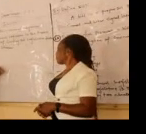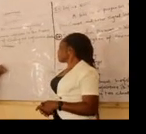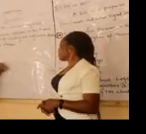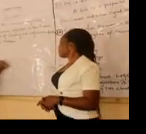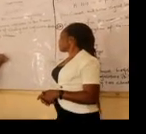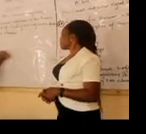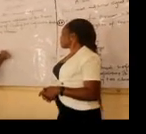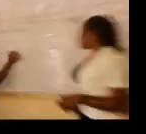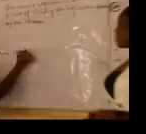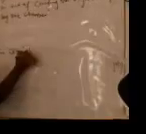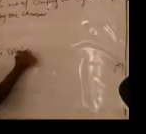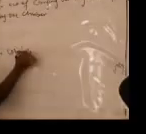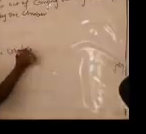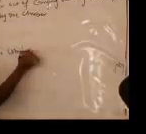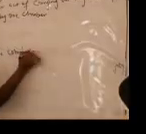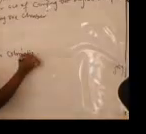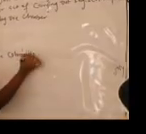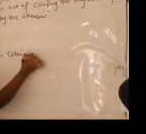colonialism.